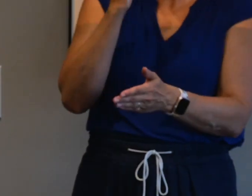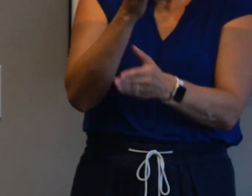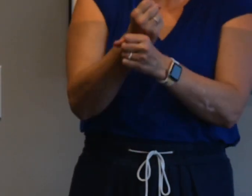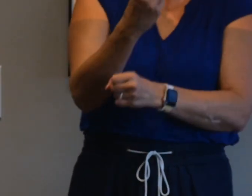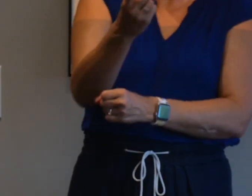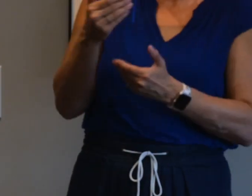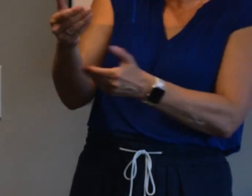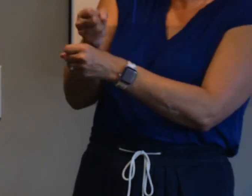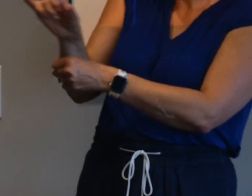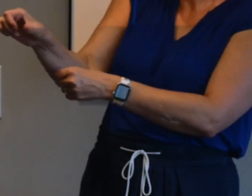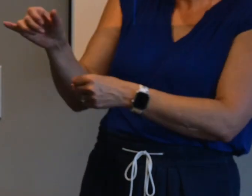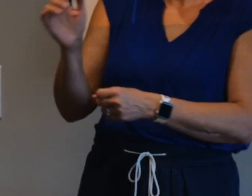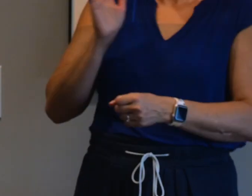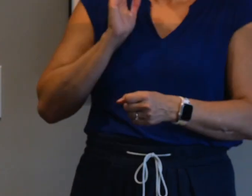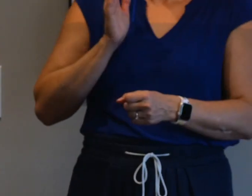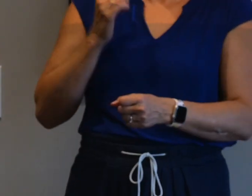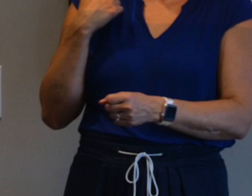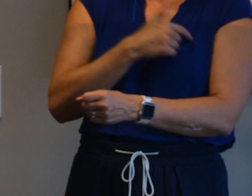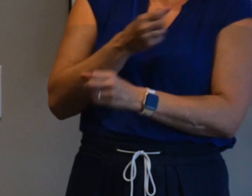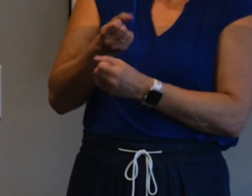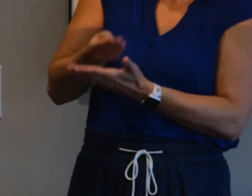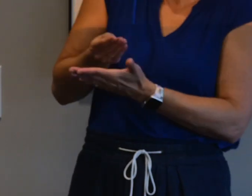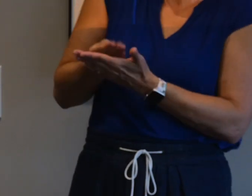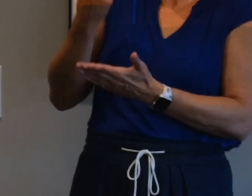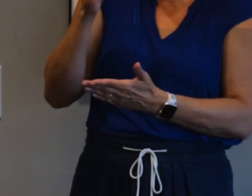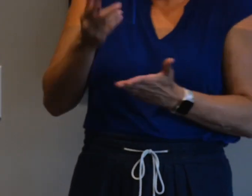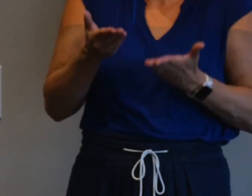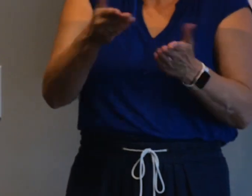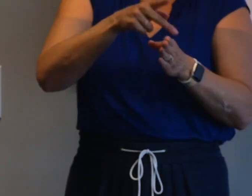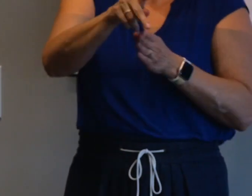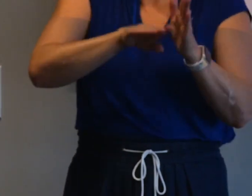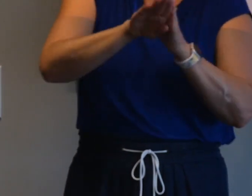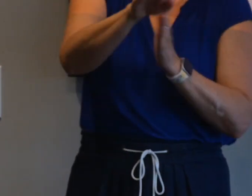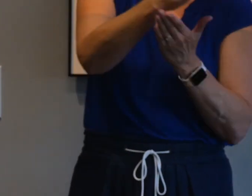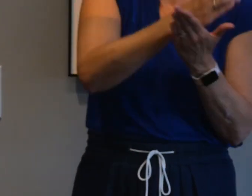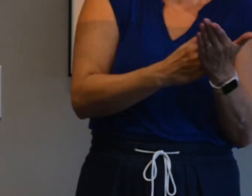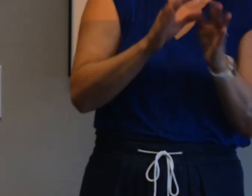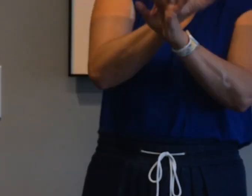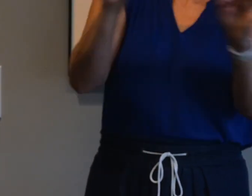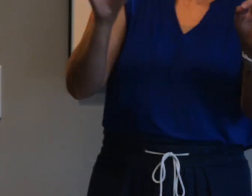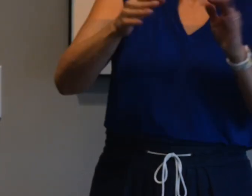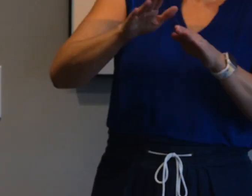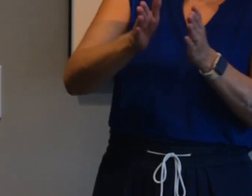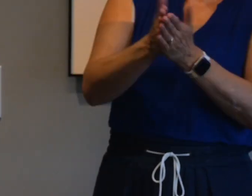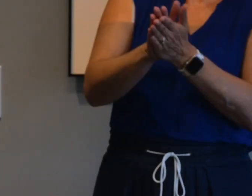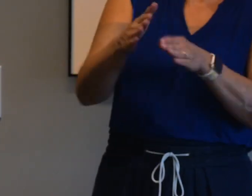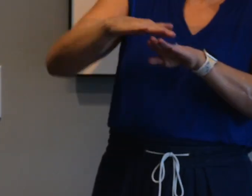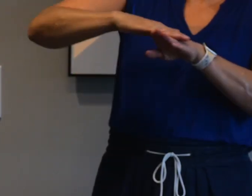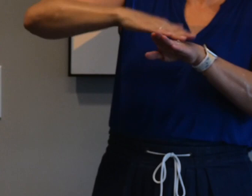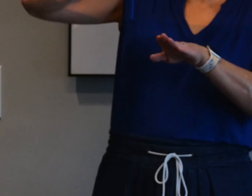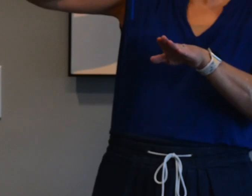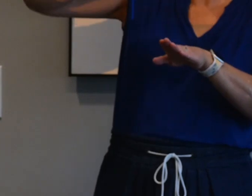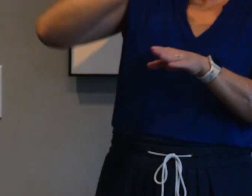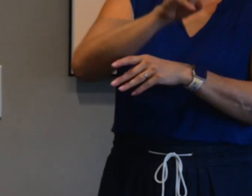was to be able to offer professional development courses at no cost. So on the front of the book, there is a web address or